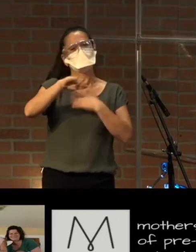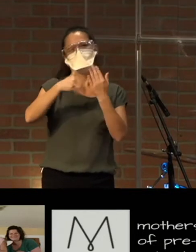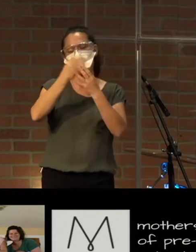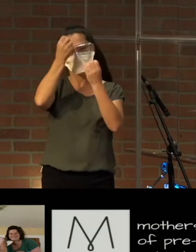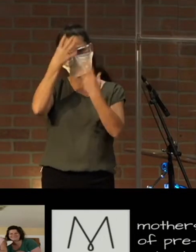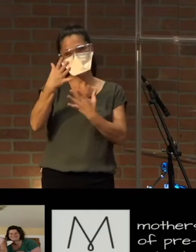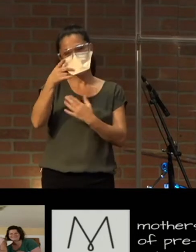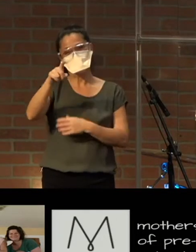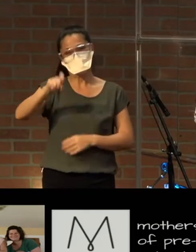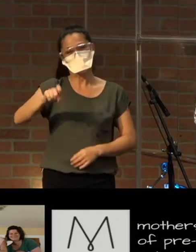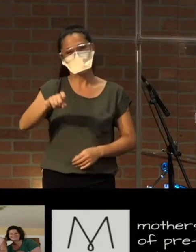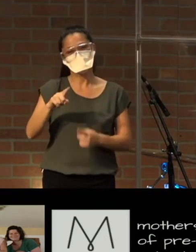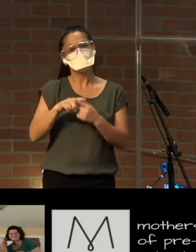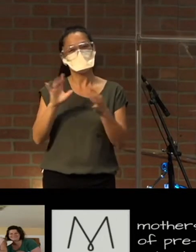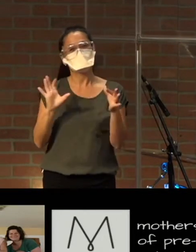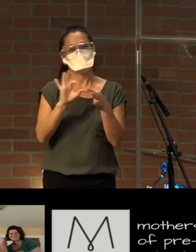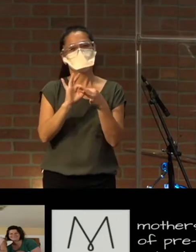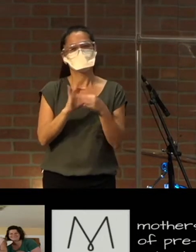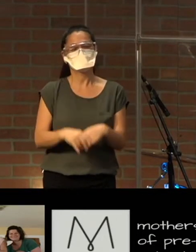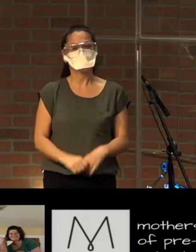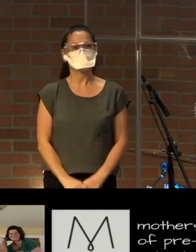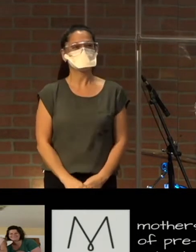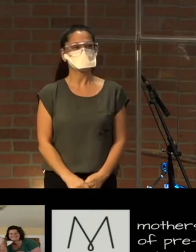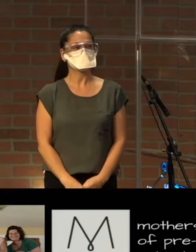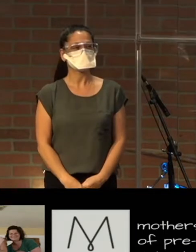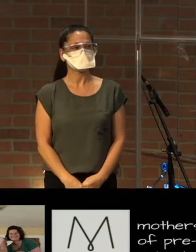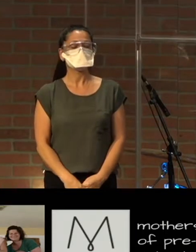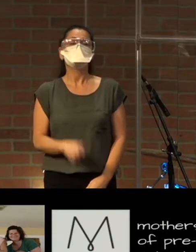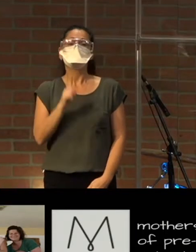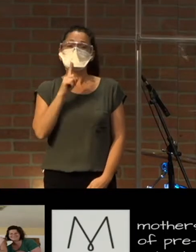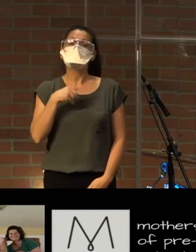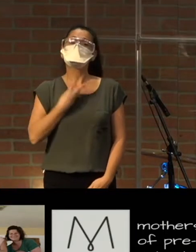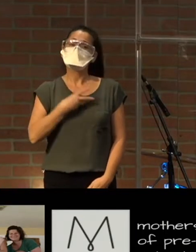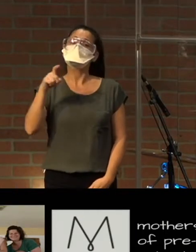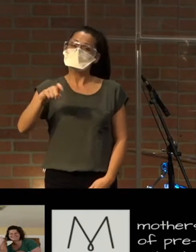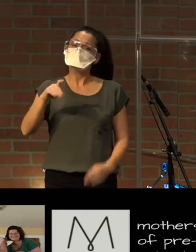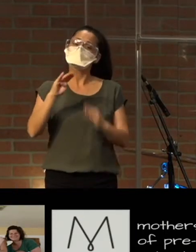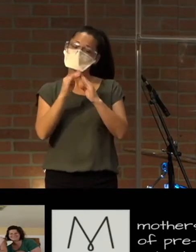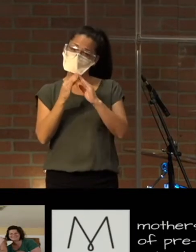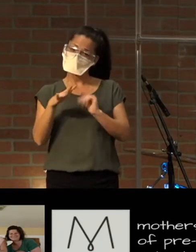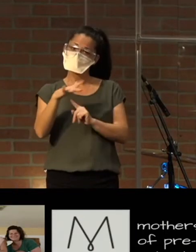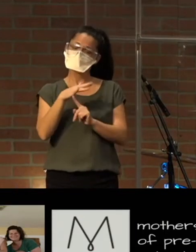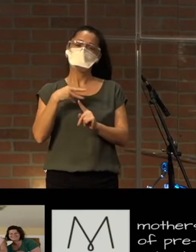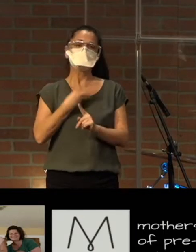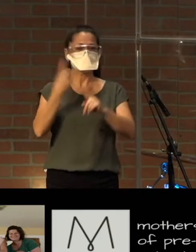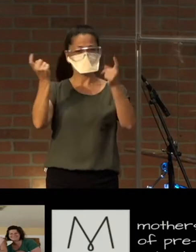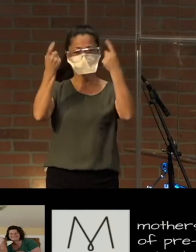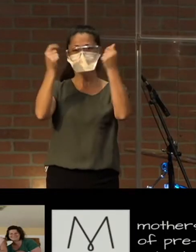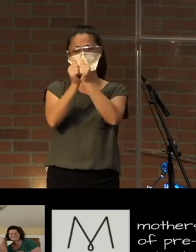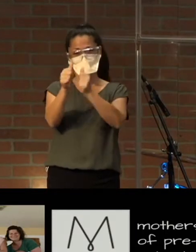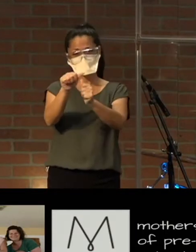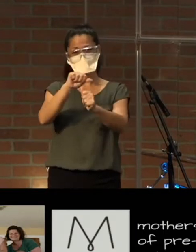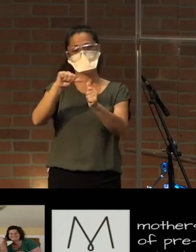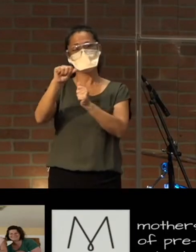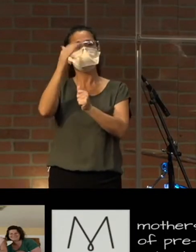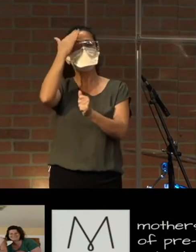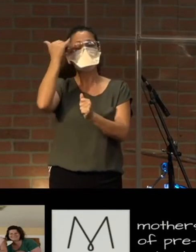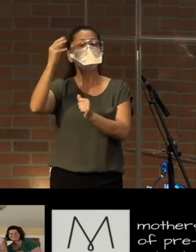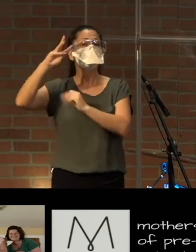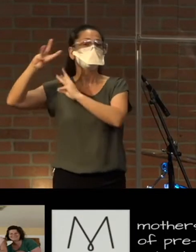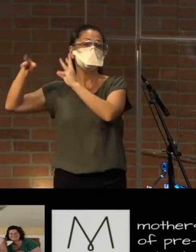that you need to get connected. So we need community, and we need to celebrate with one another, because the world has